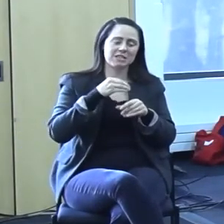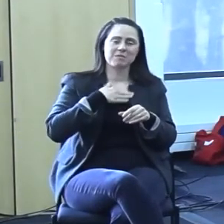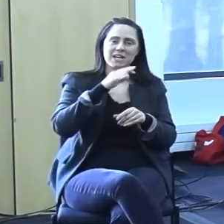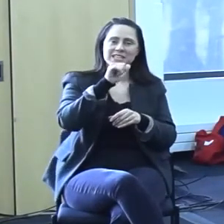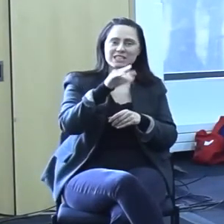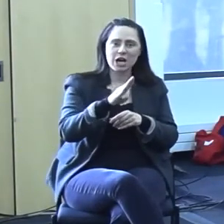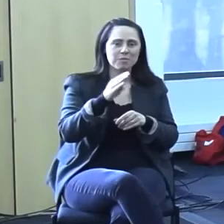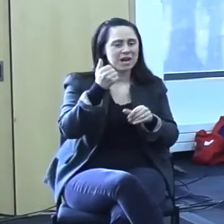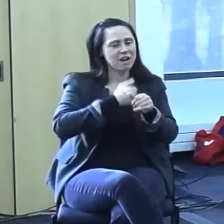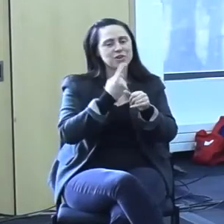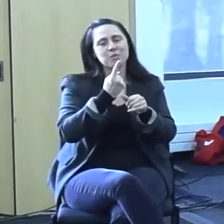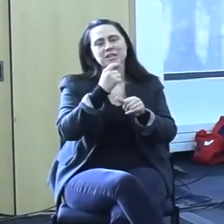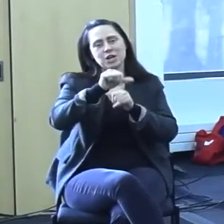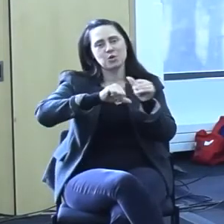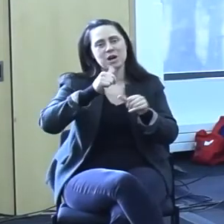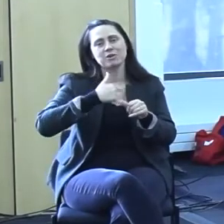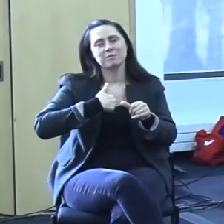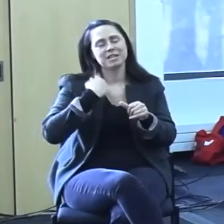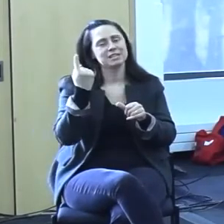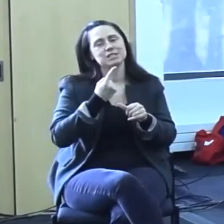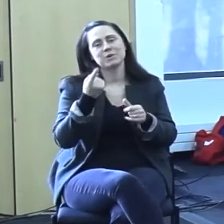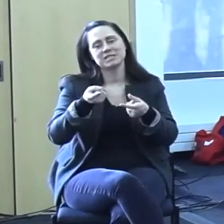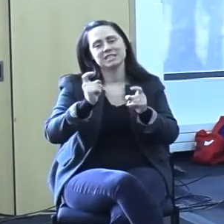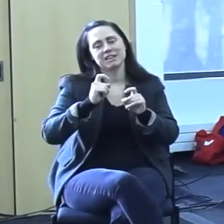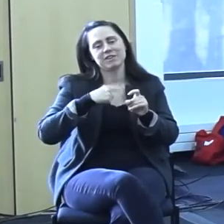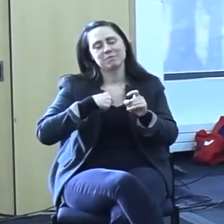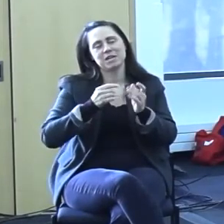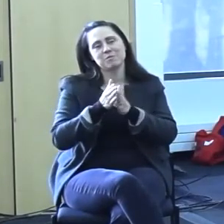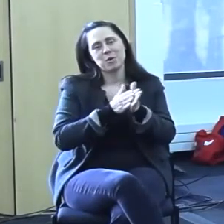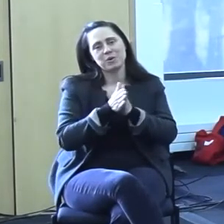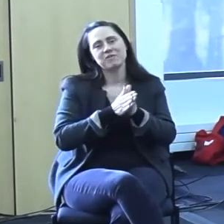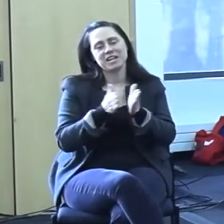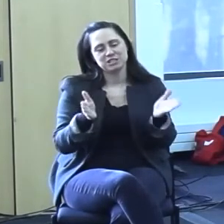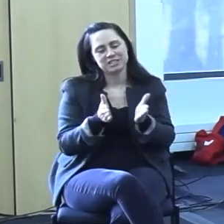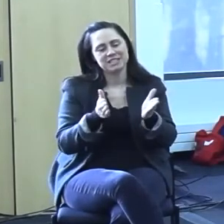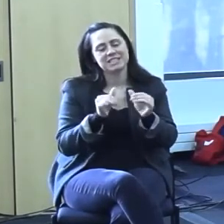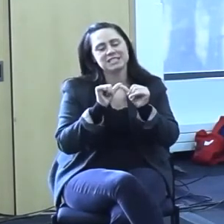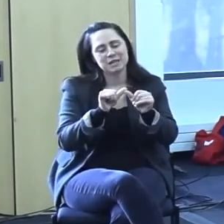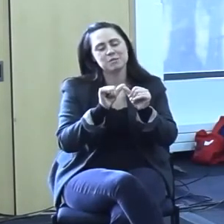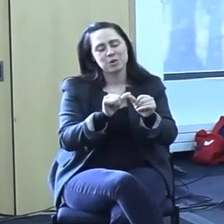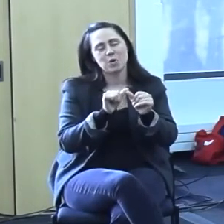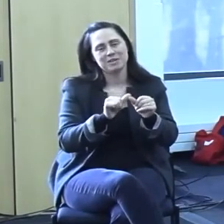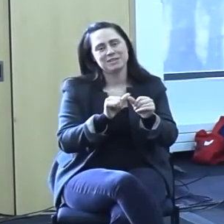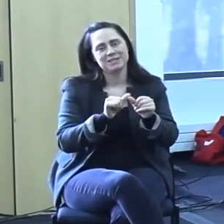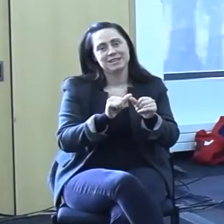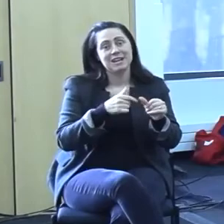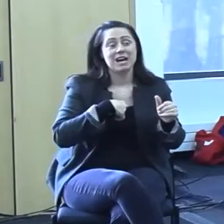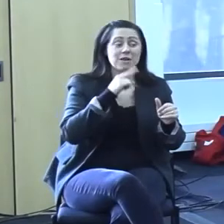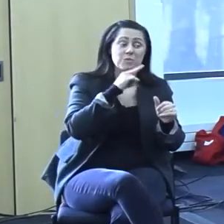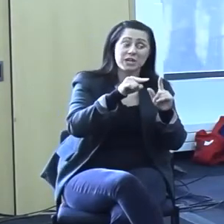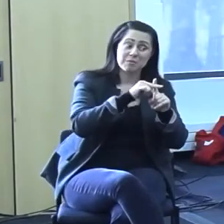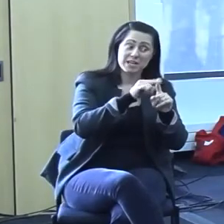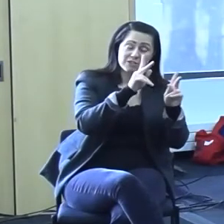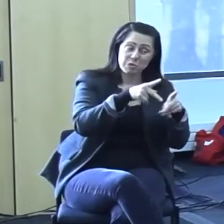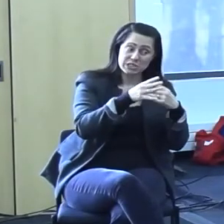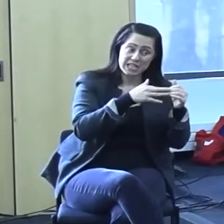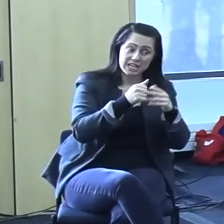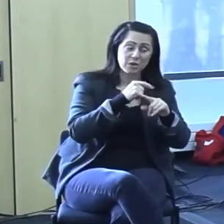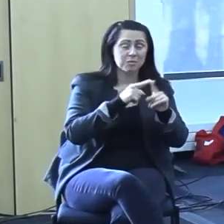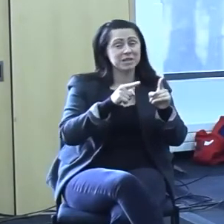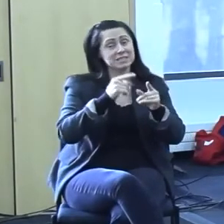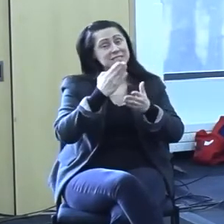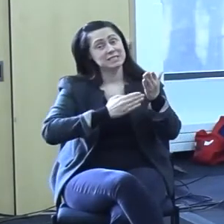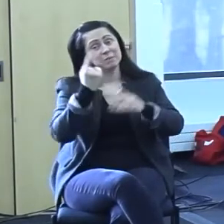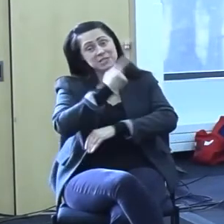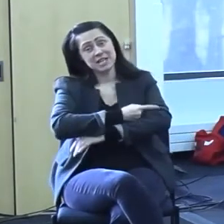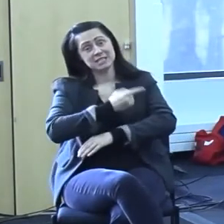just everyone around me is it's always giving me motivation to keep going, even though I'm pretty positive as it is. There's days where I may